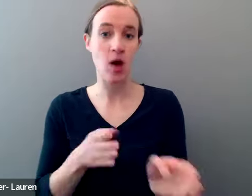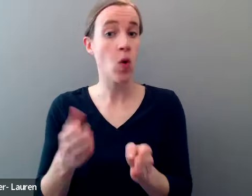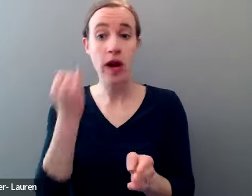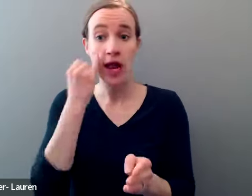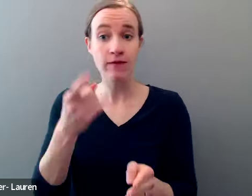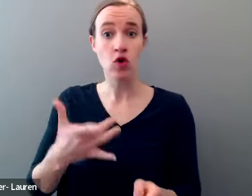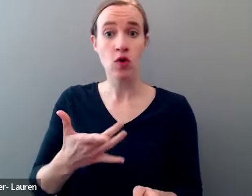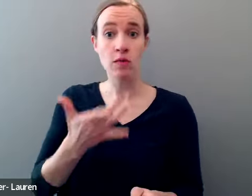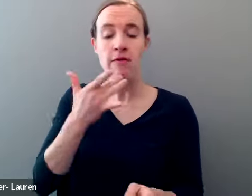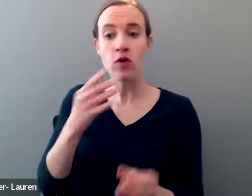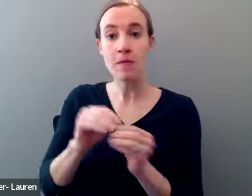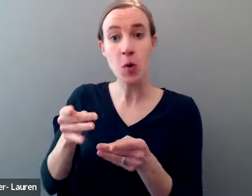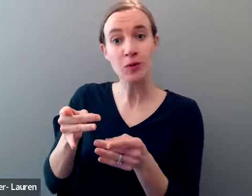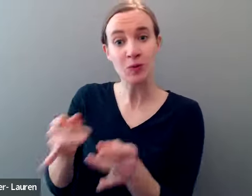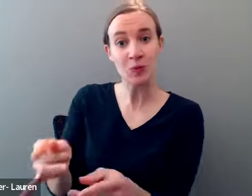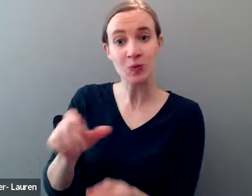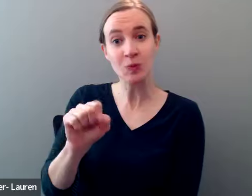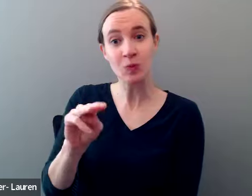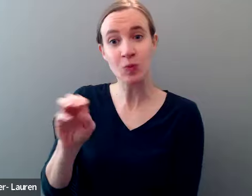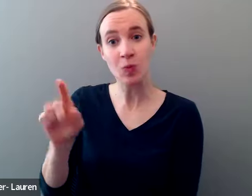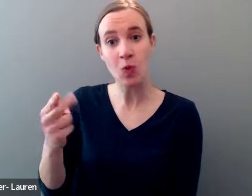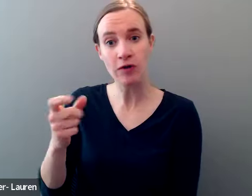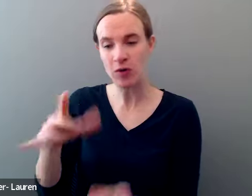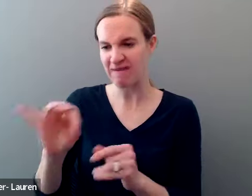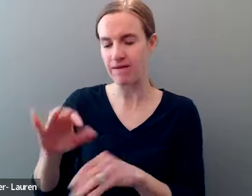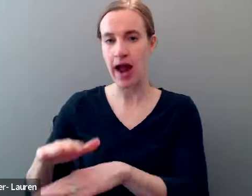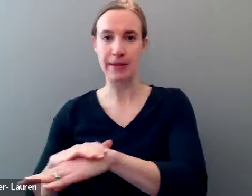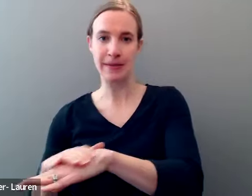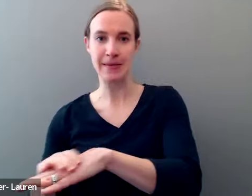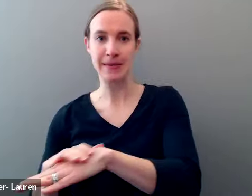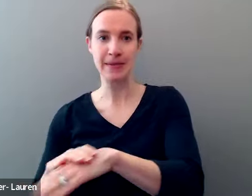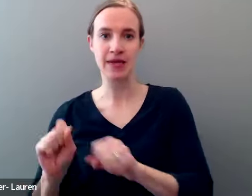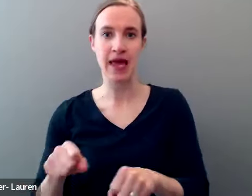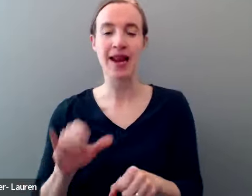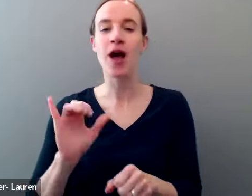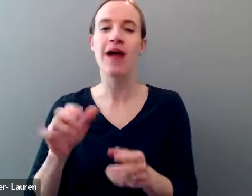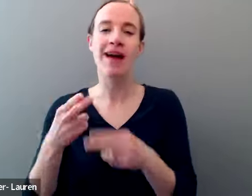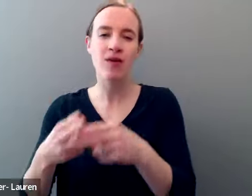But being intentional about adding a surface. Yeah, those calm strips are fun.